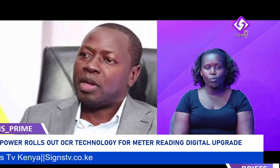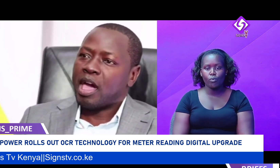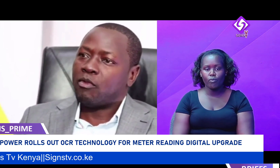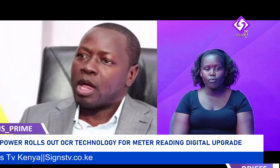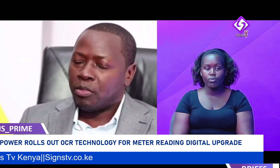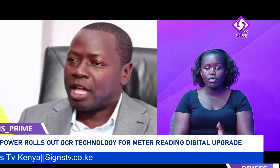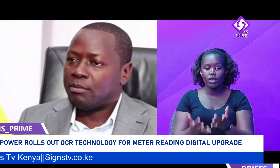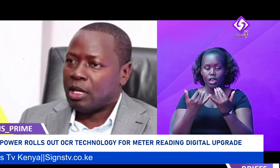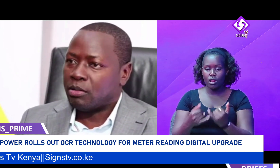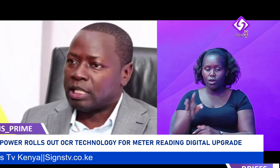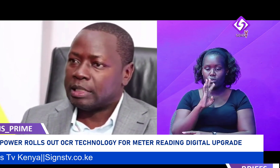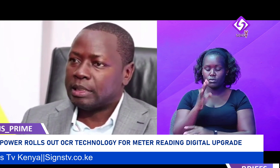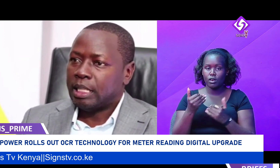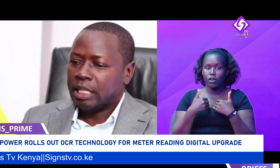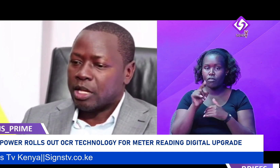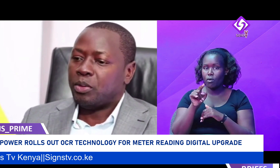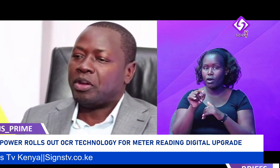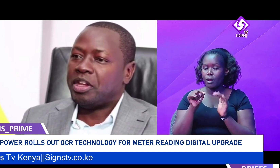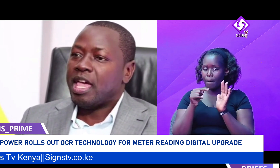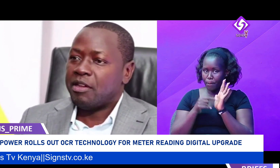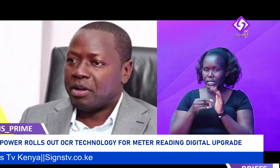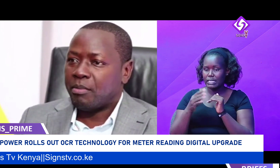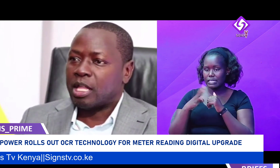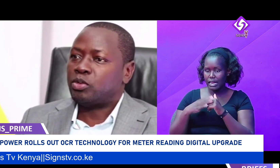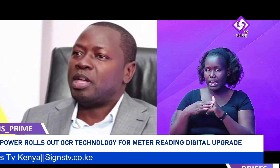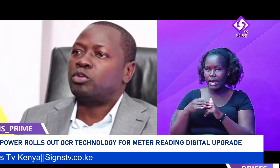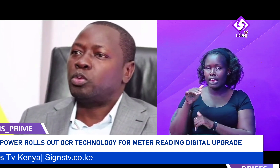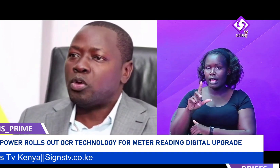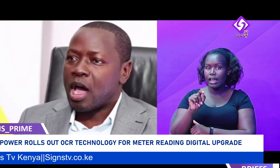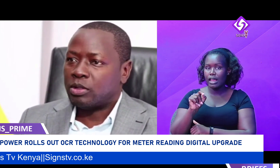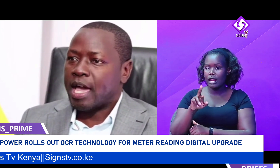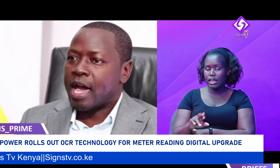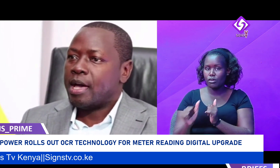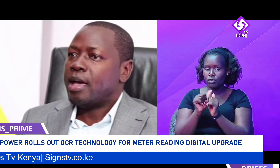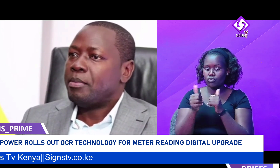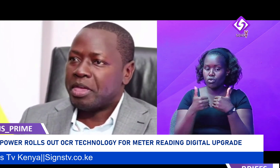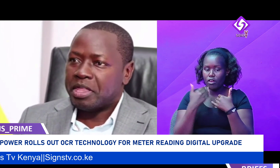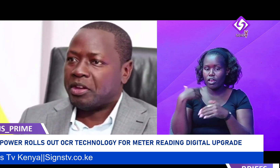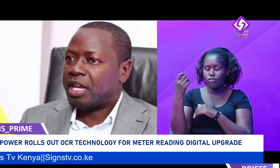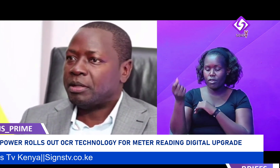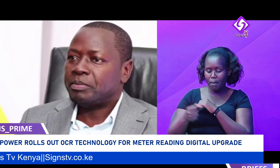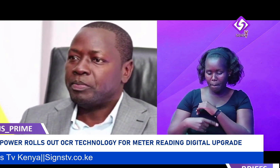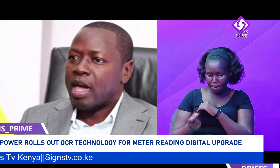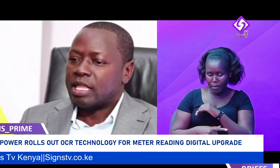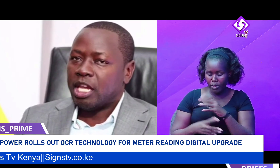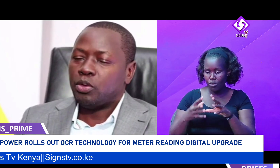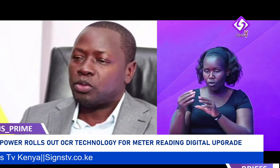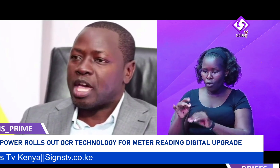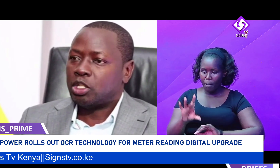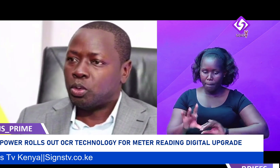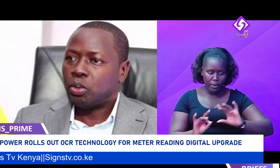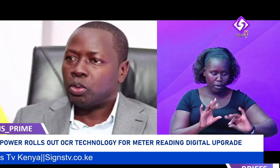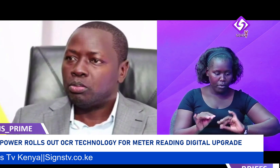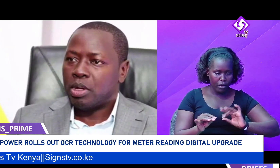As we speak, we have 1.9 million meters that we read every month. So we have to go out there, pick the reading, and then